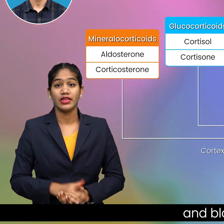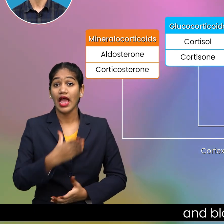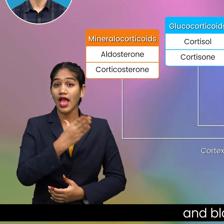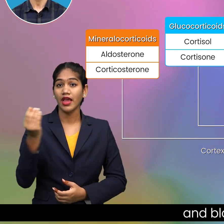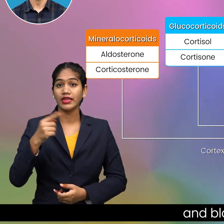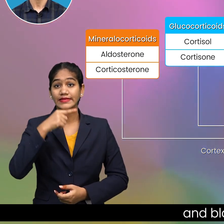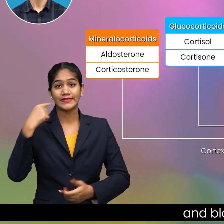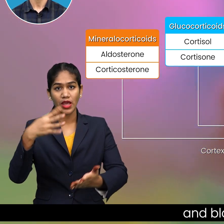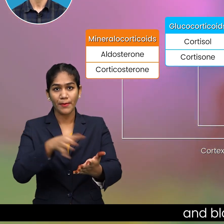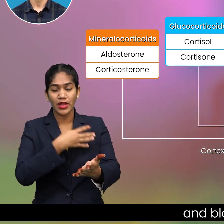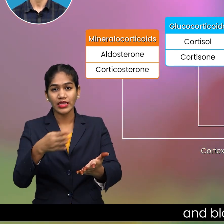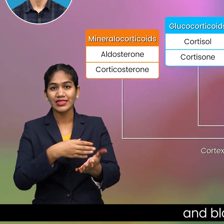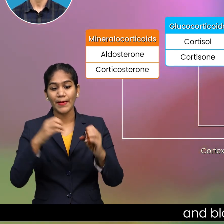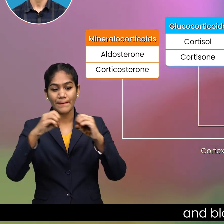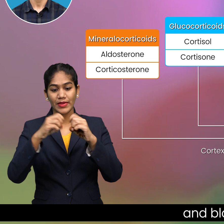and blood pressure.